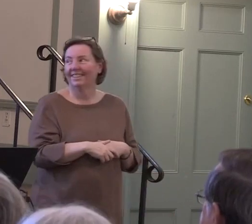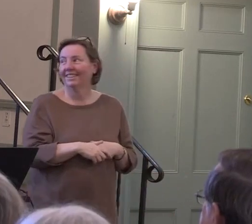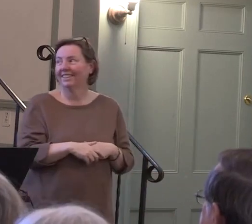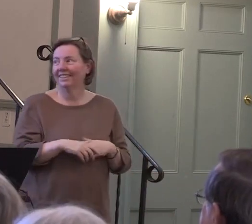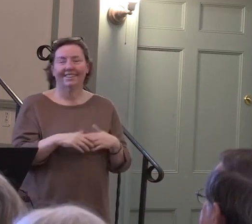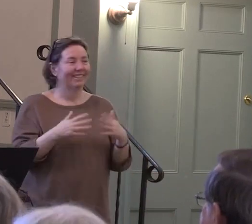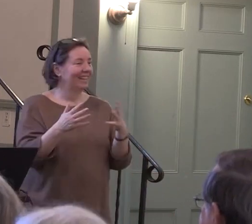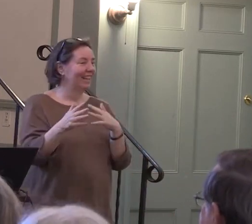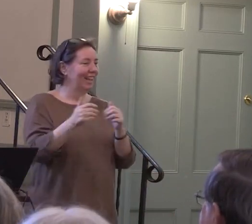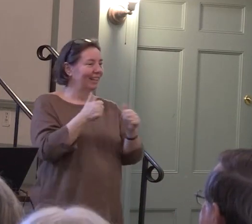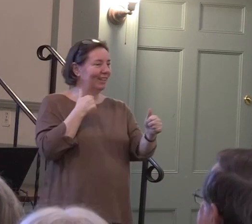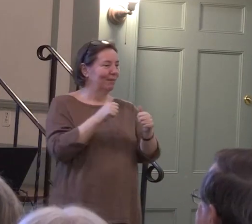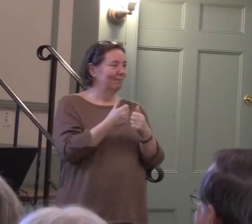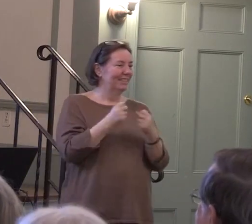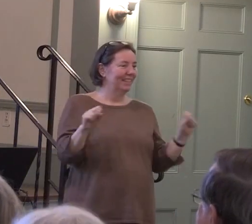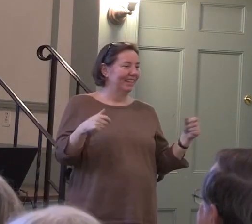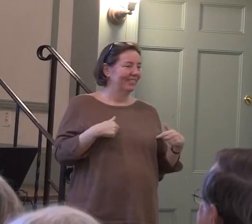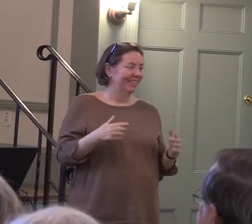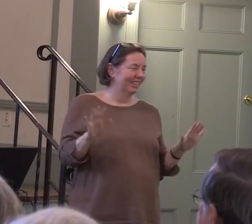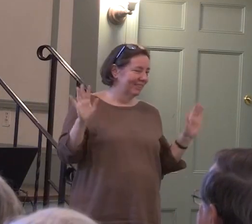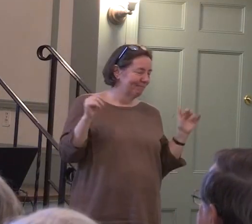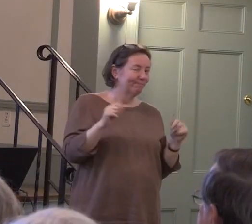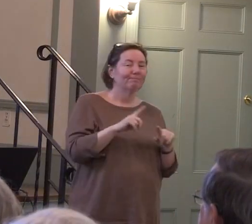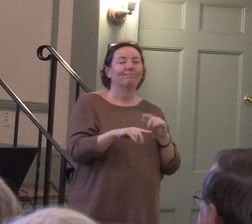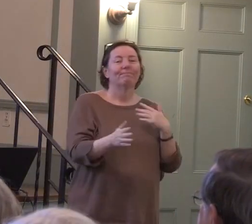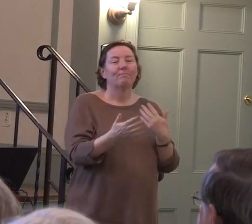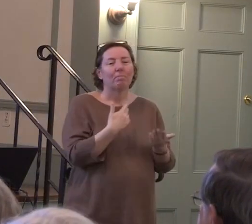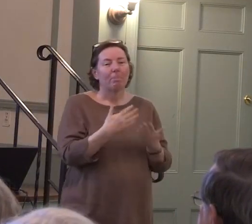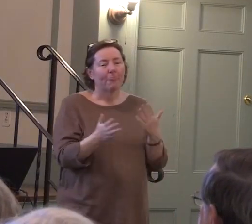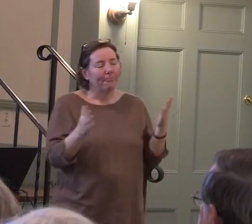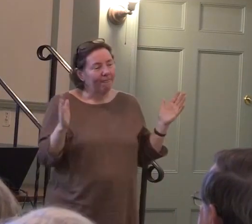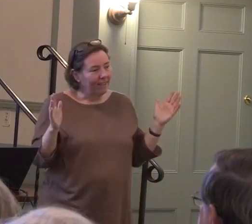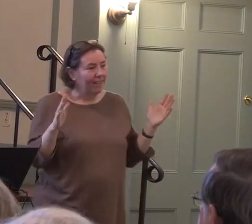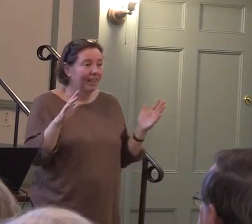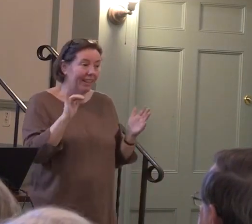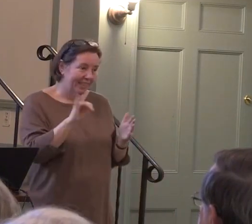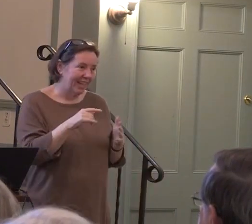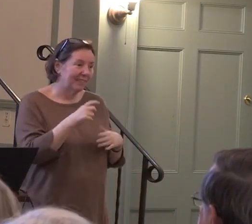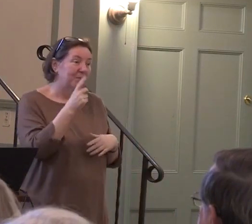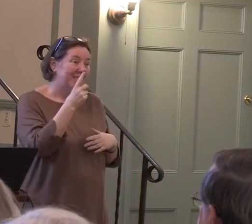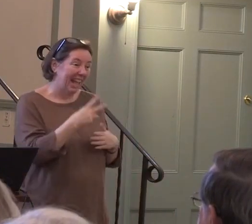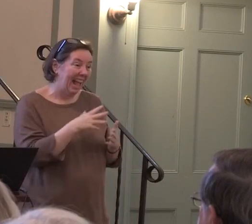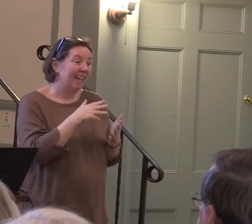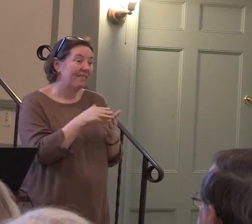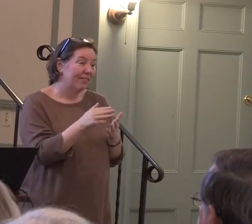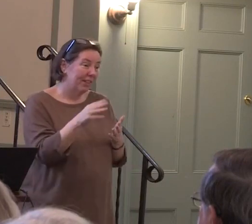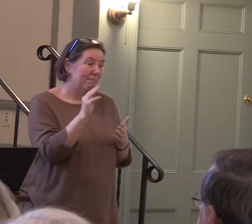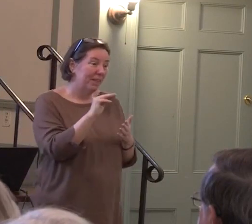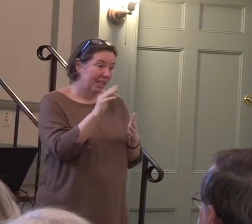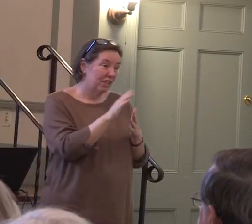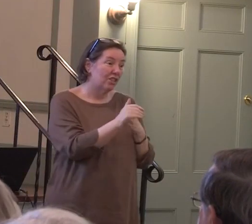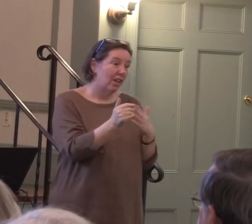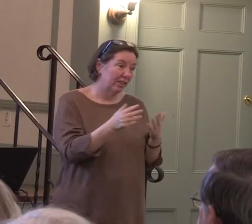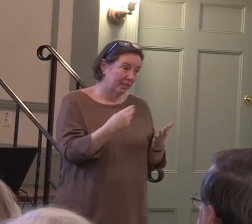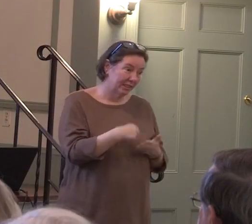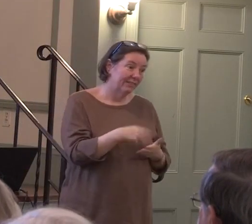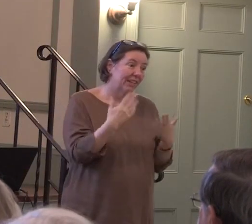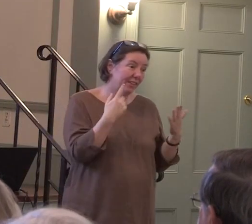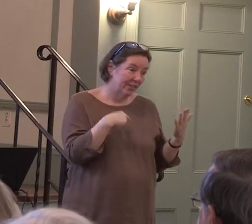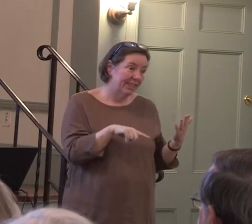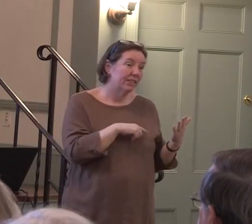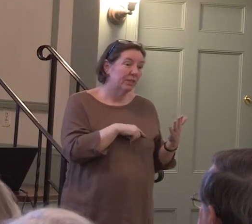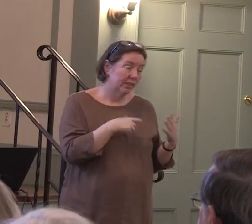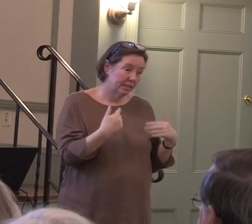I'm safe up here. But that has raised $500,000 for us. So those kind of